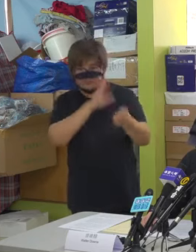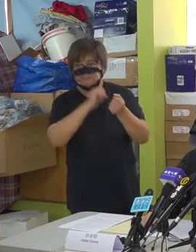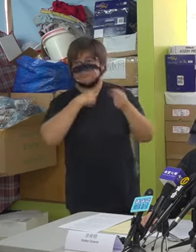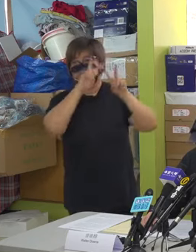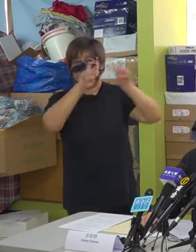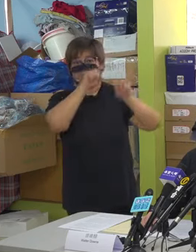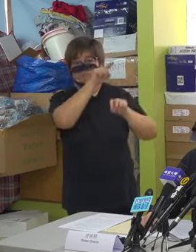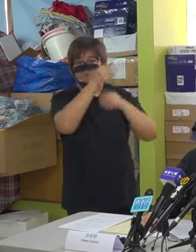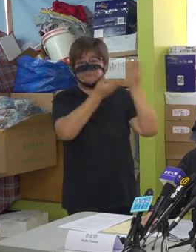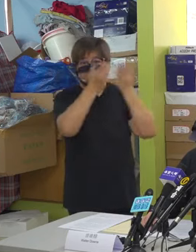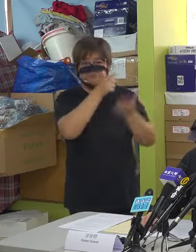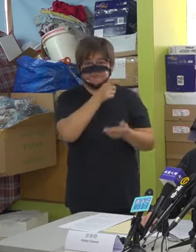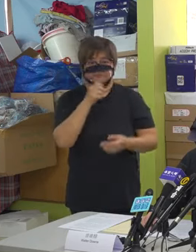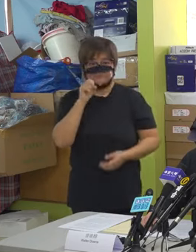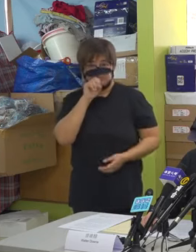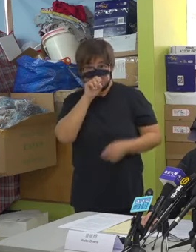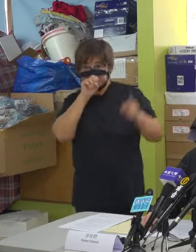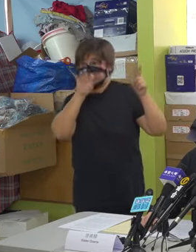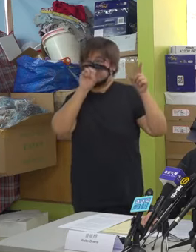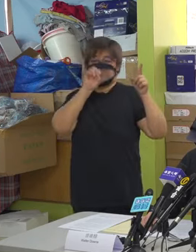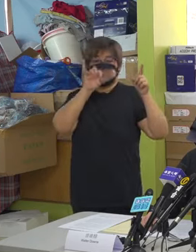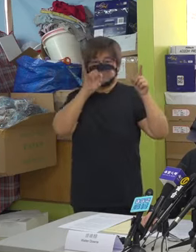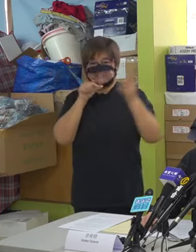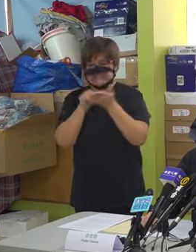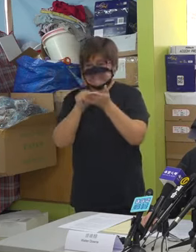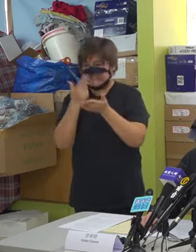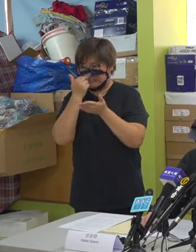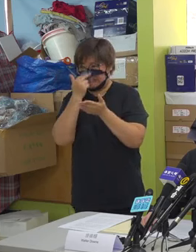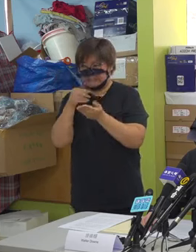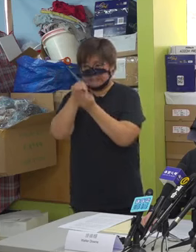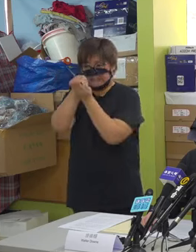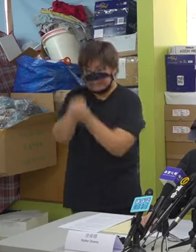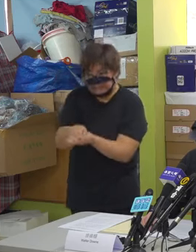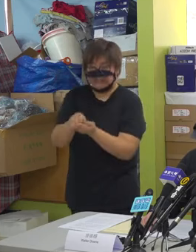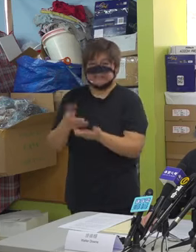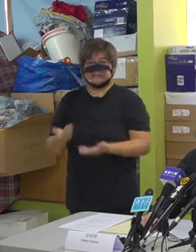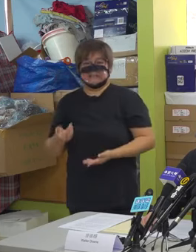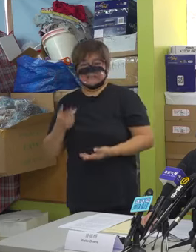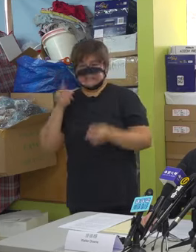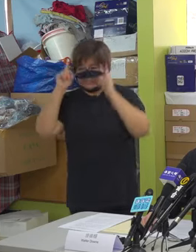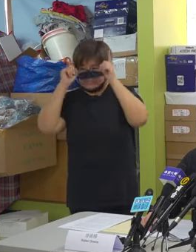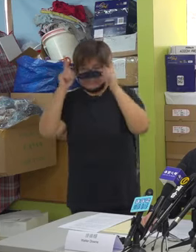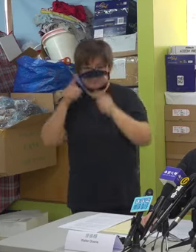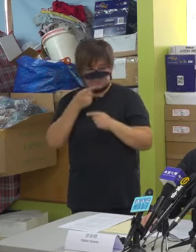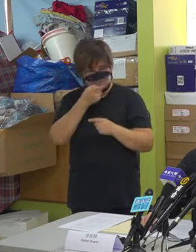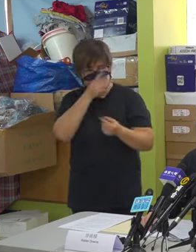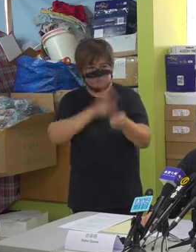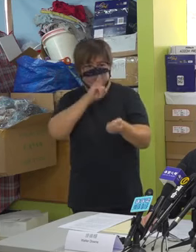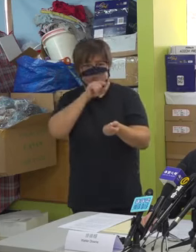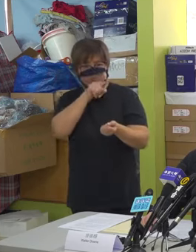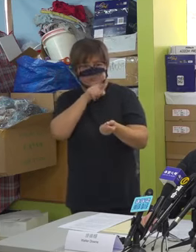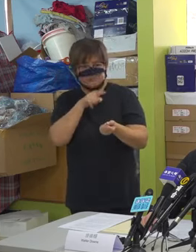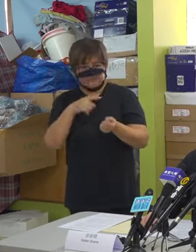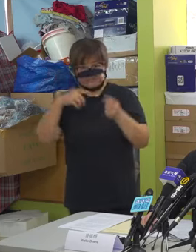sleep, which would not have legally retracted the bill, and exploitation of the Hong Kong police force to solve political